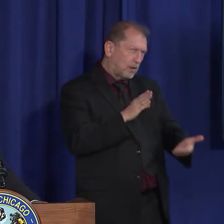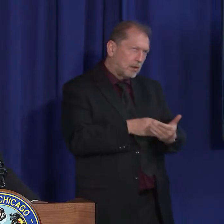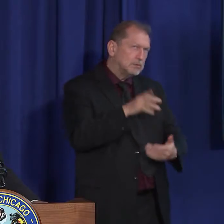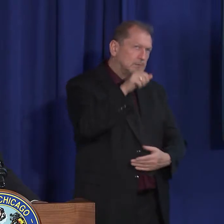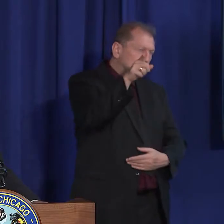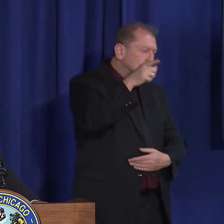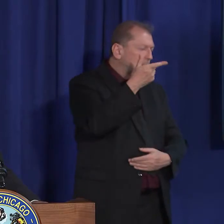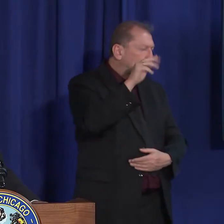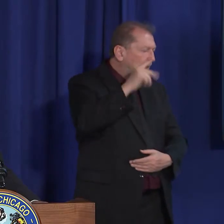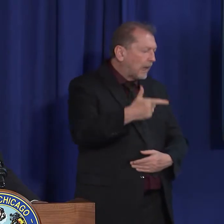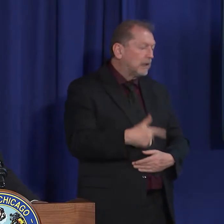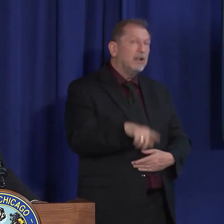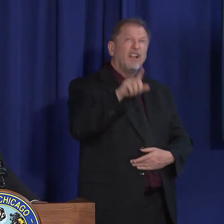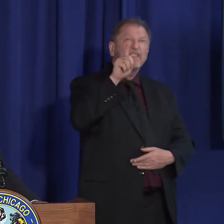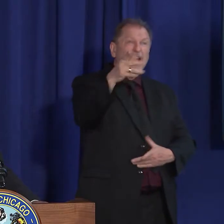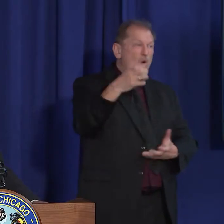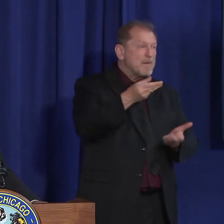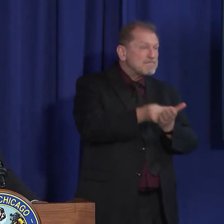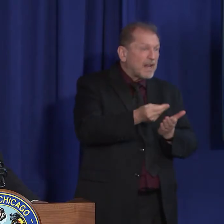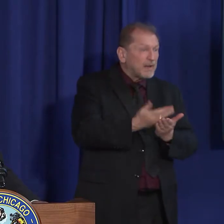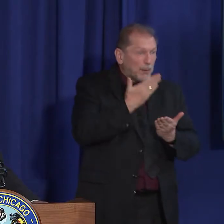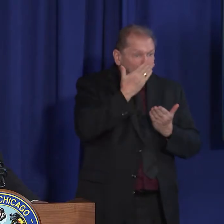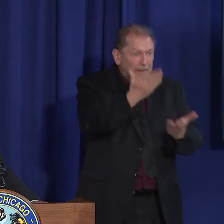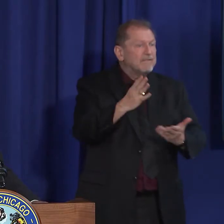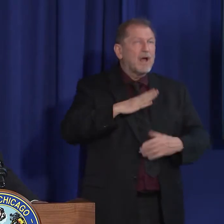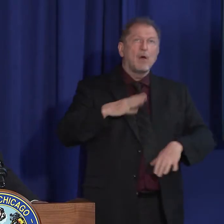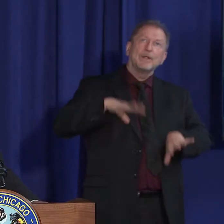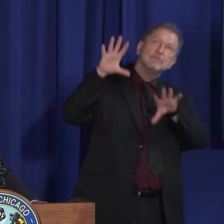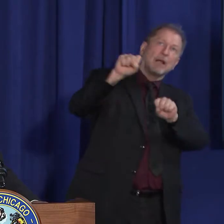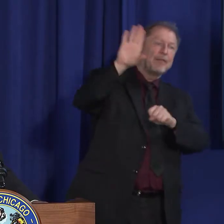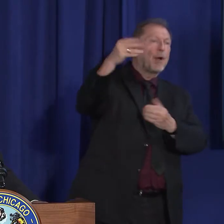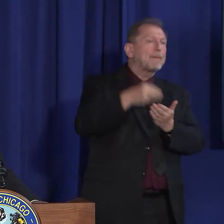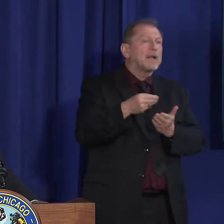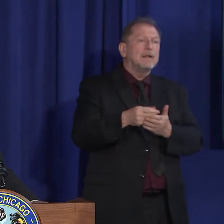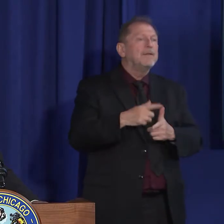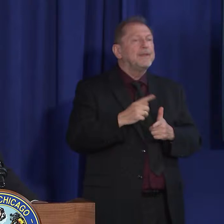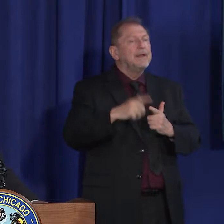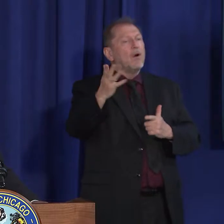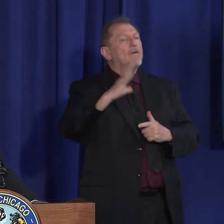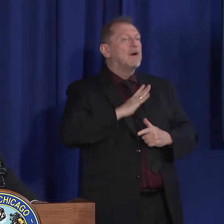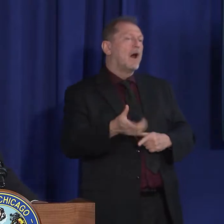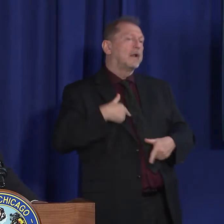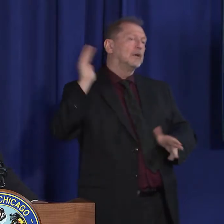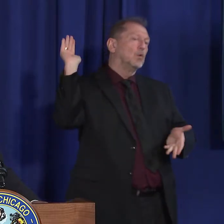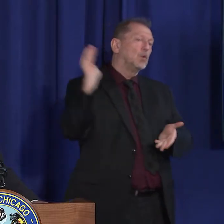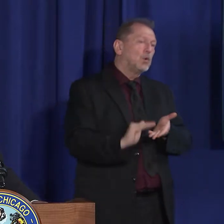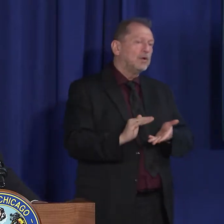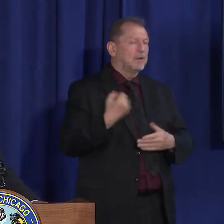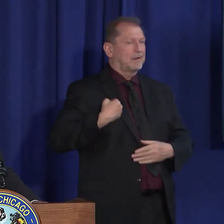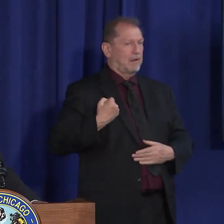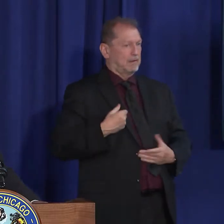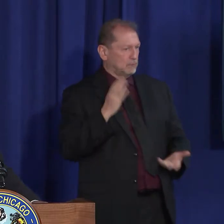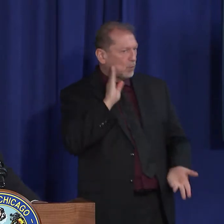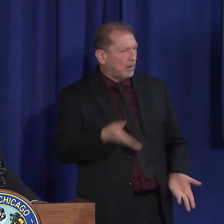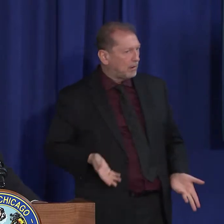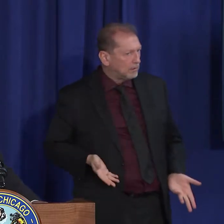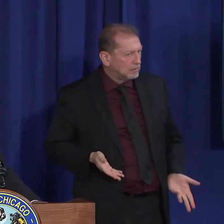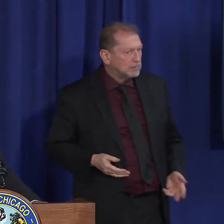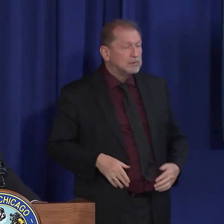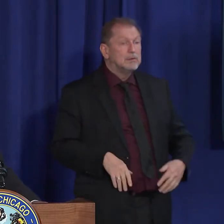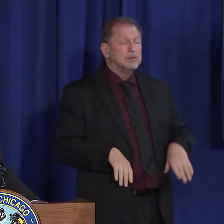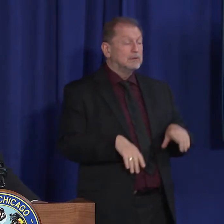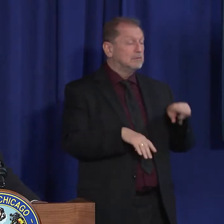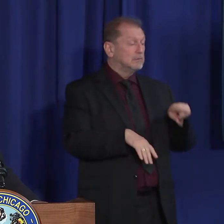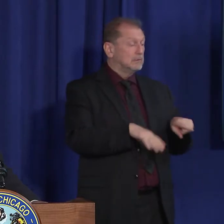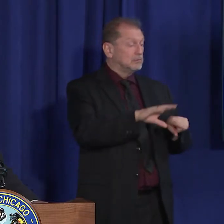gangs. And the profit motive is huge for them. I'll remind you, CPD and its federal